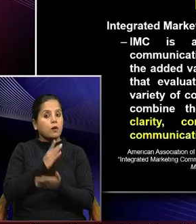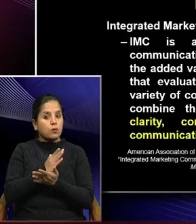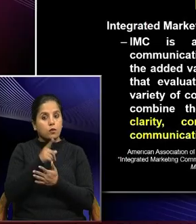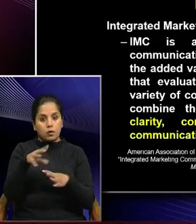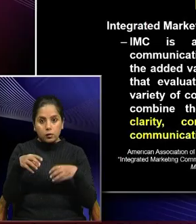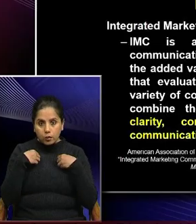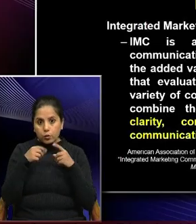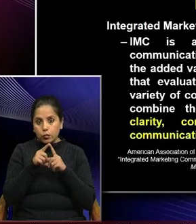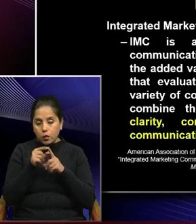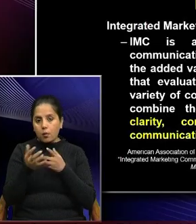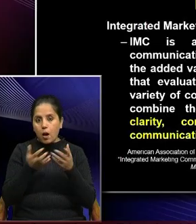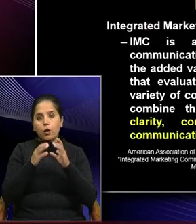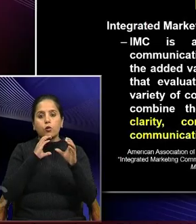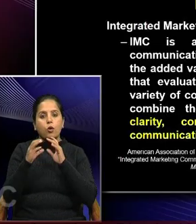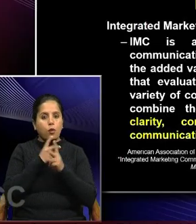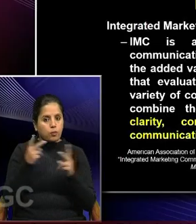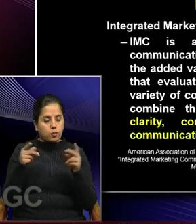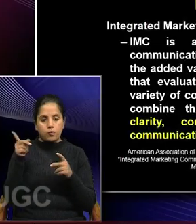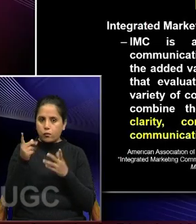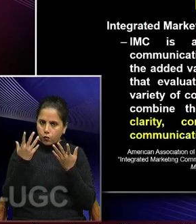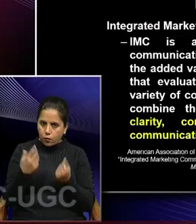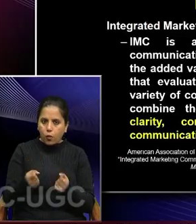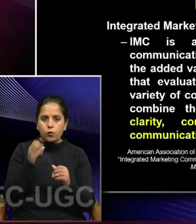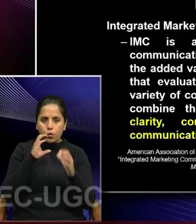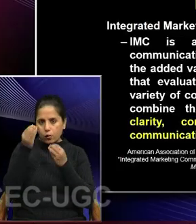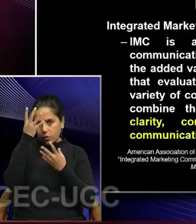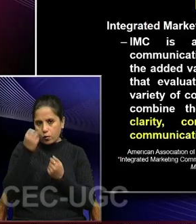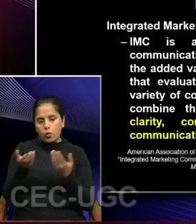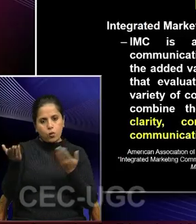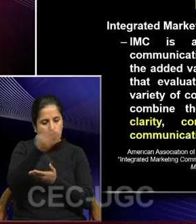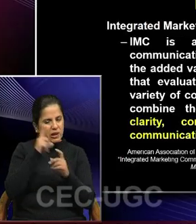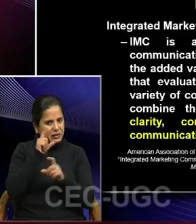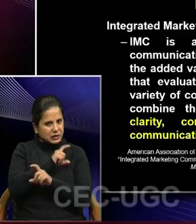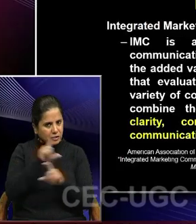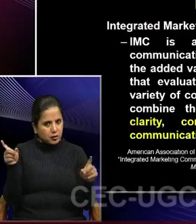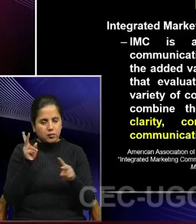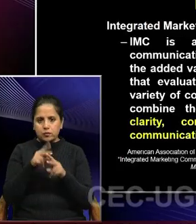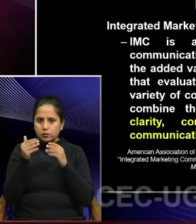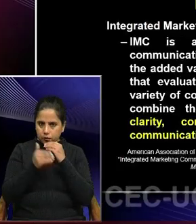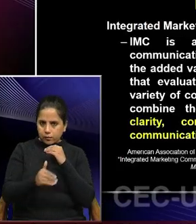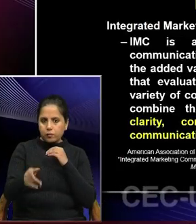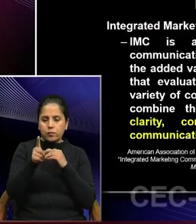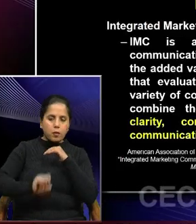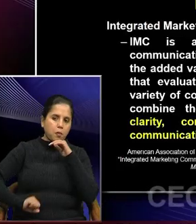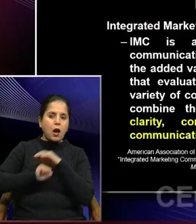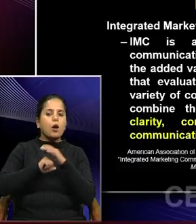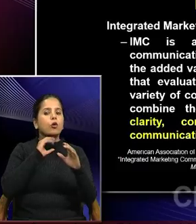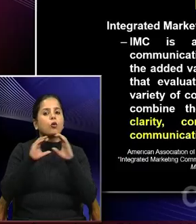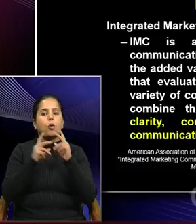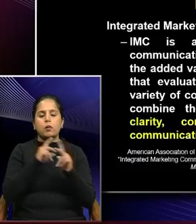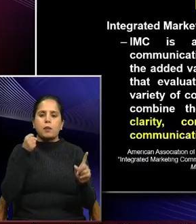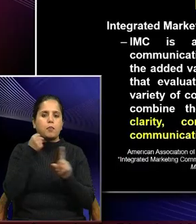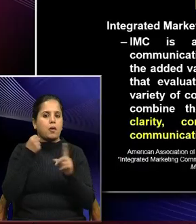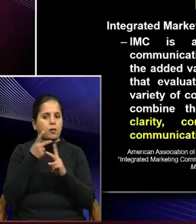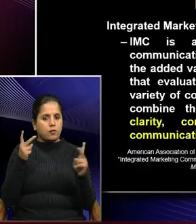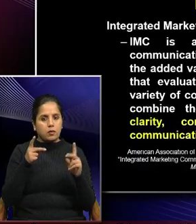adopting to marketing communication. So, they want to communicate with all clarity, consistency, and maximum communication impact. You